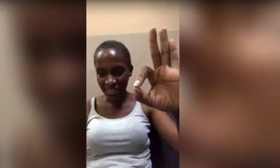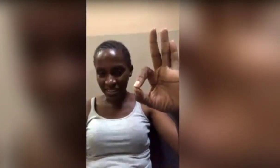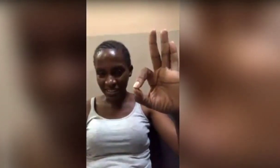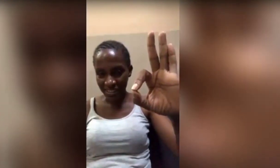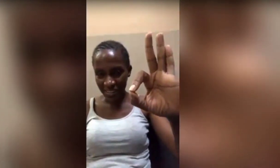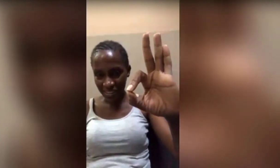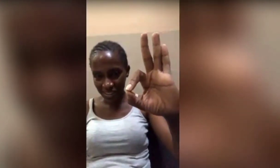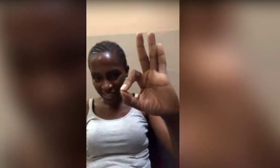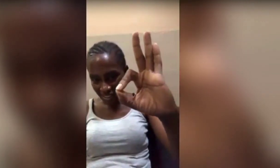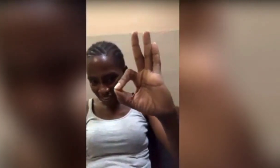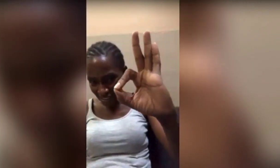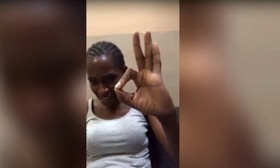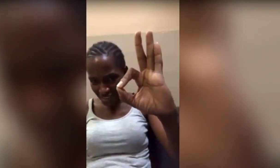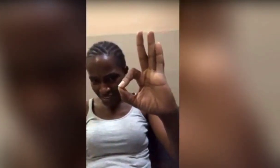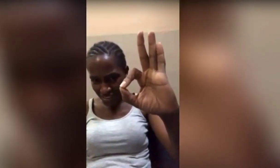E.